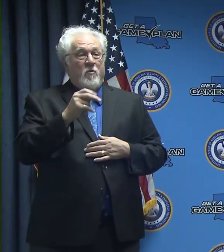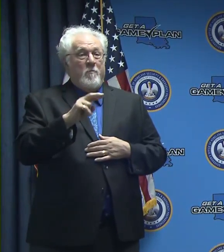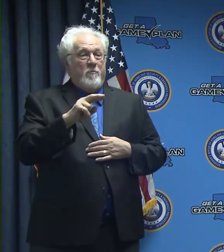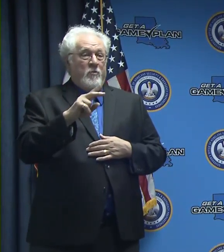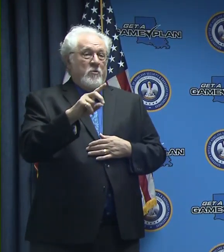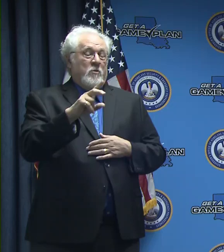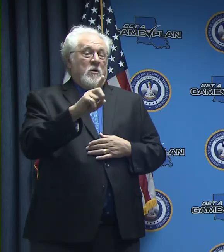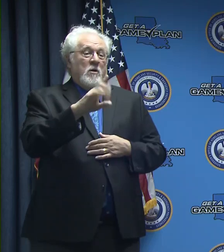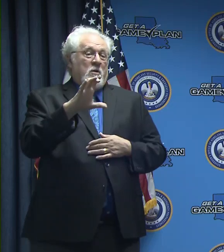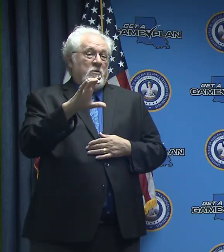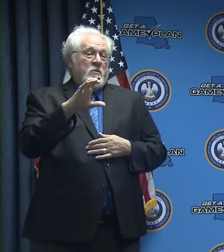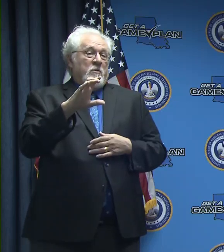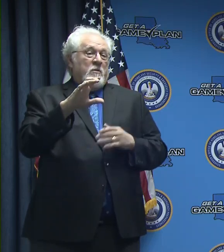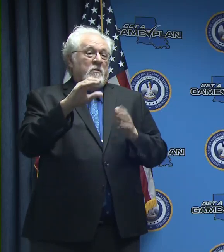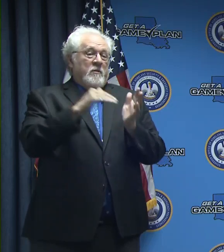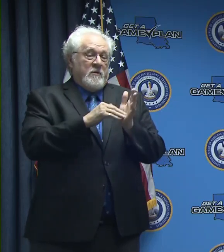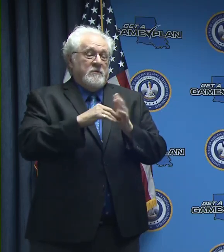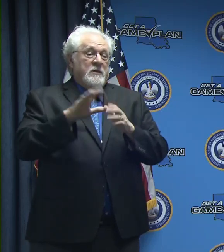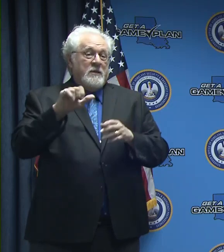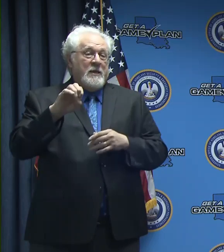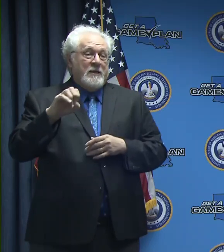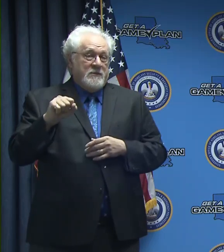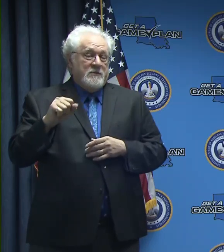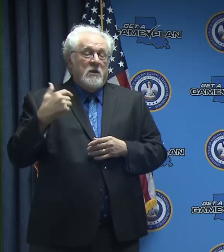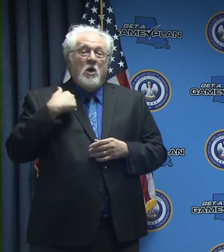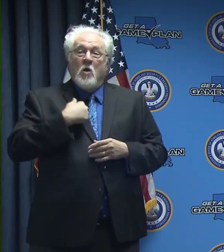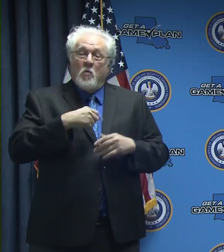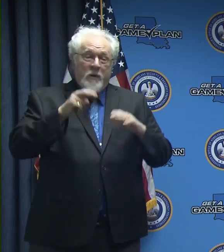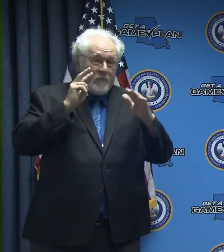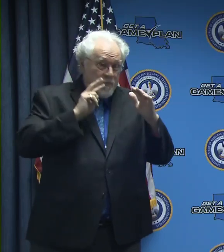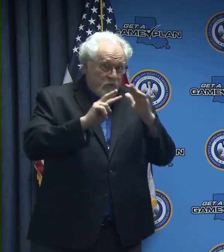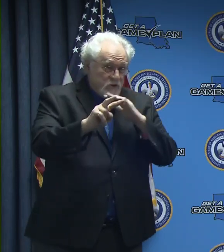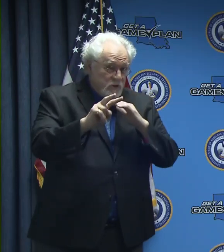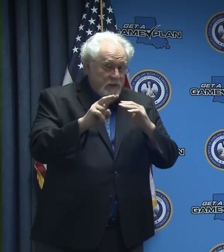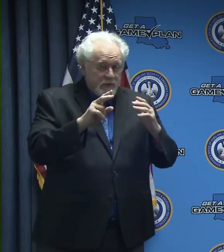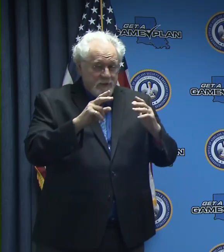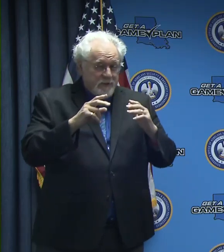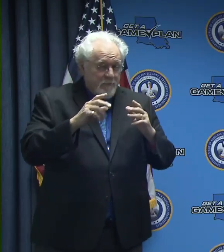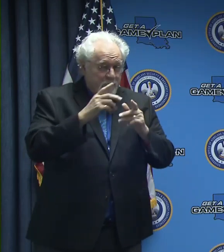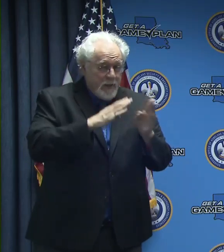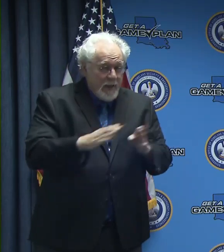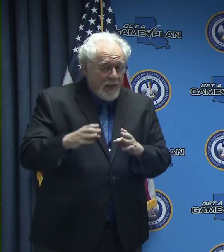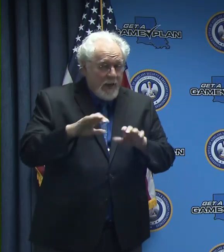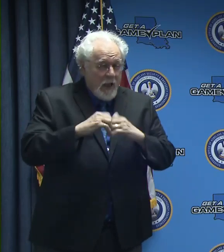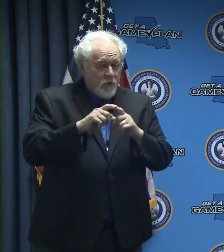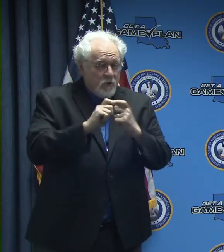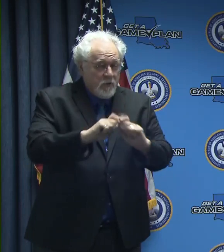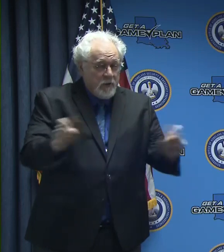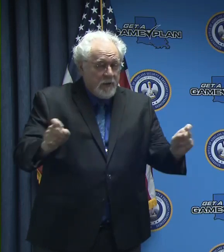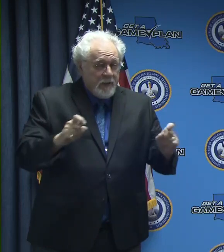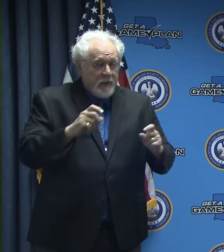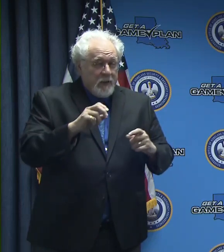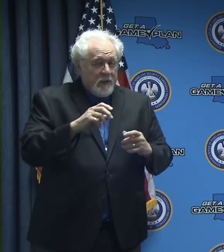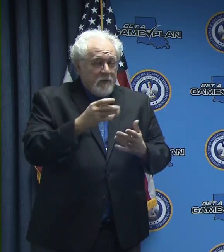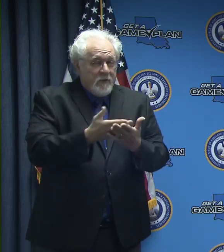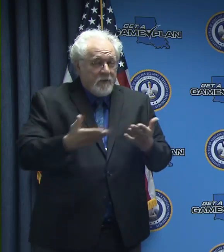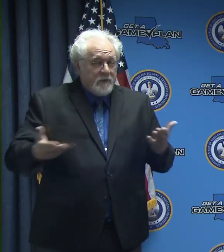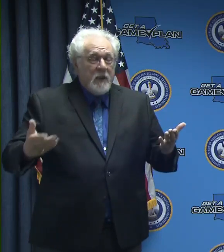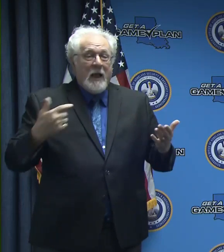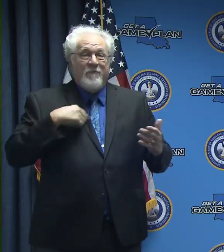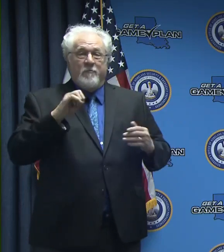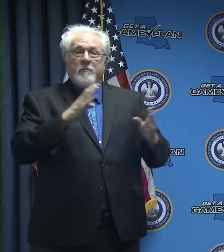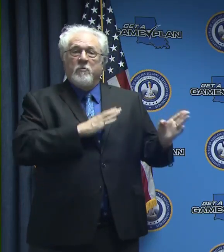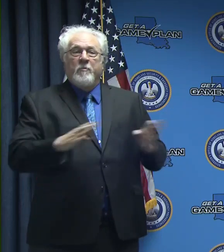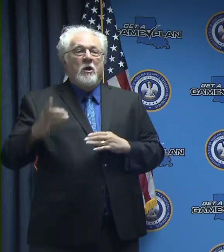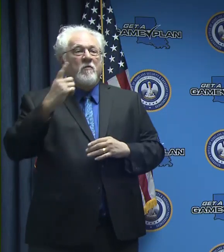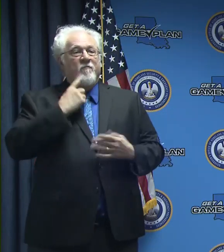cases. We make projections to help us plan and allocate resources because we have to be prepared, and we have to be prepared